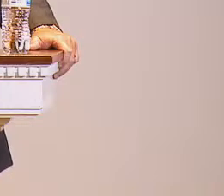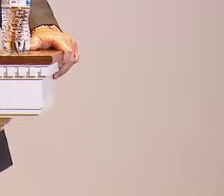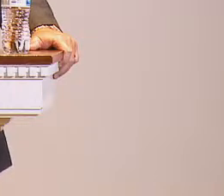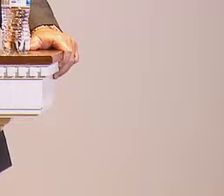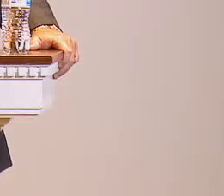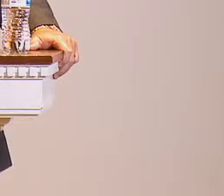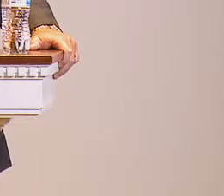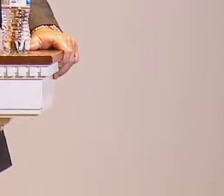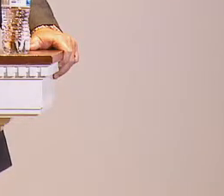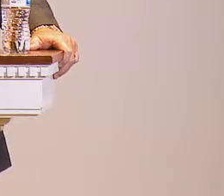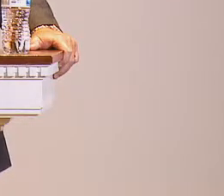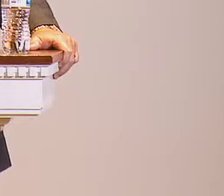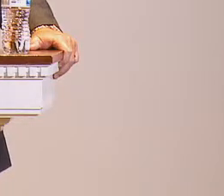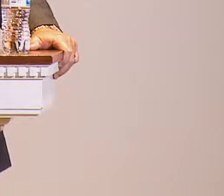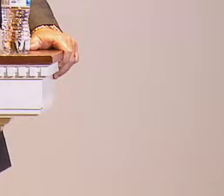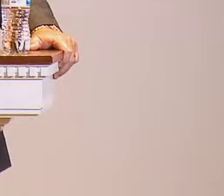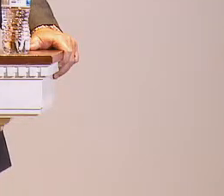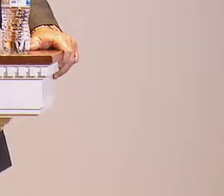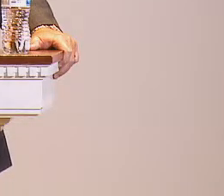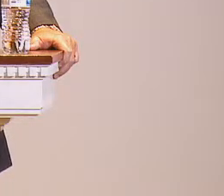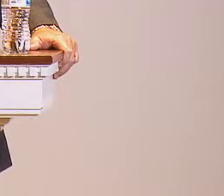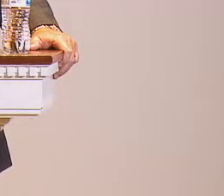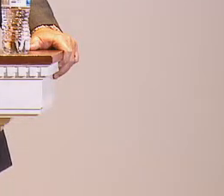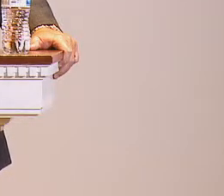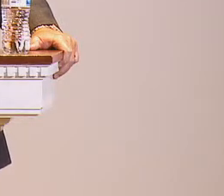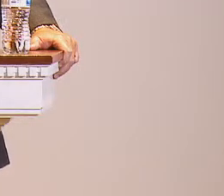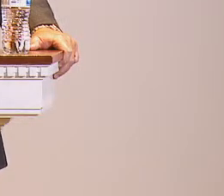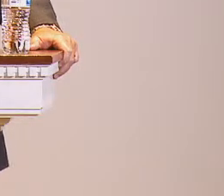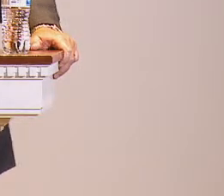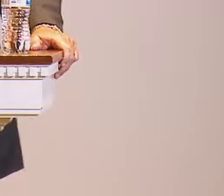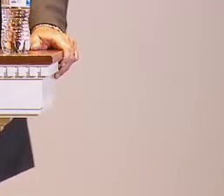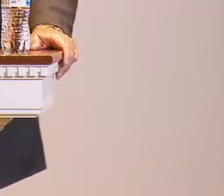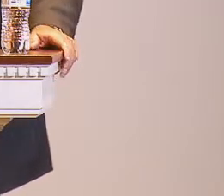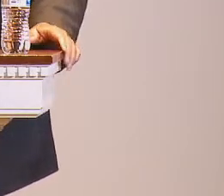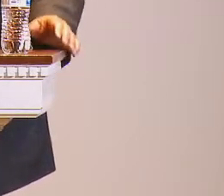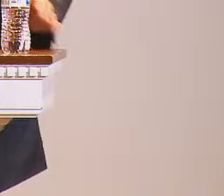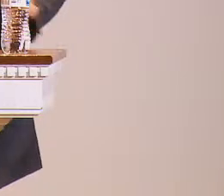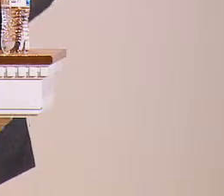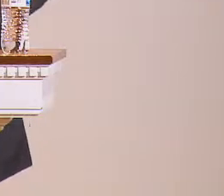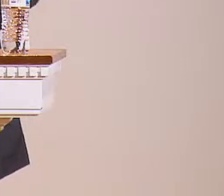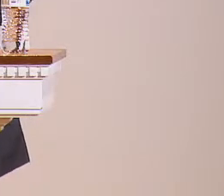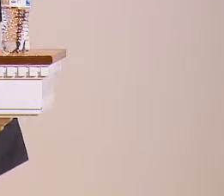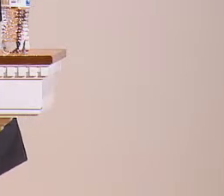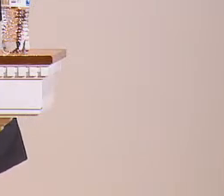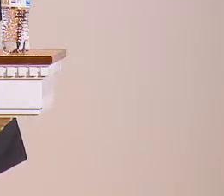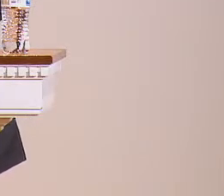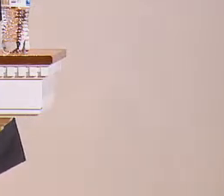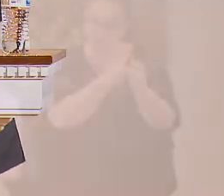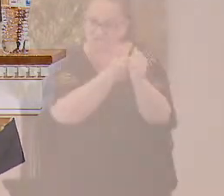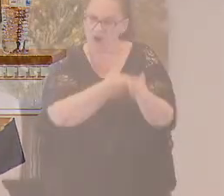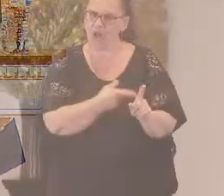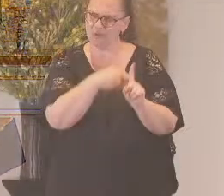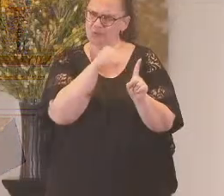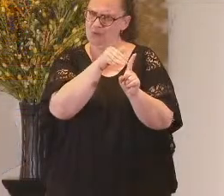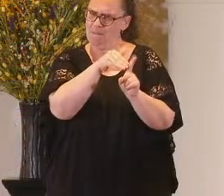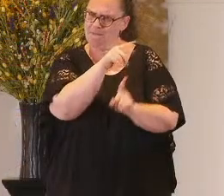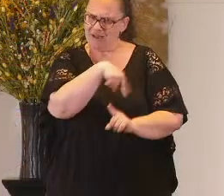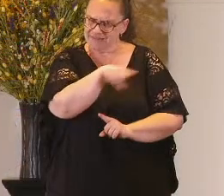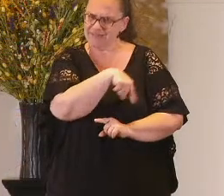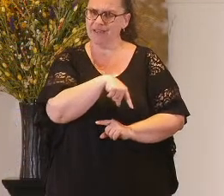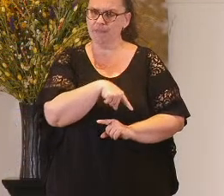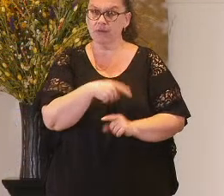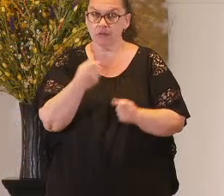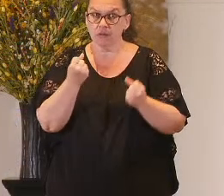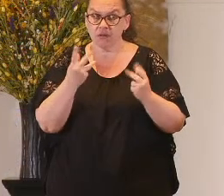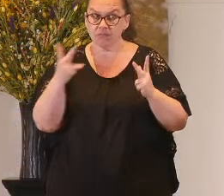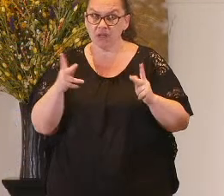Something like this has already happened, hasn't it? And Jesus even reminds the 12 of that. There's a massive amount of people